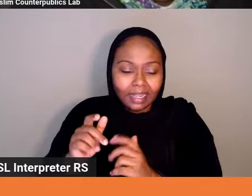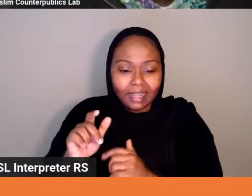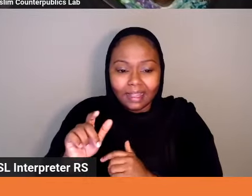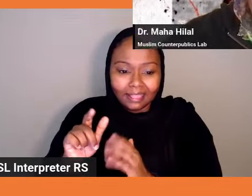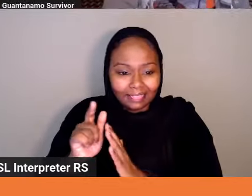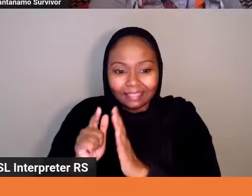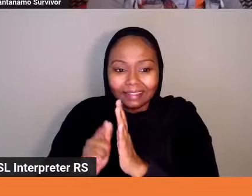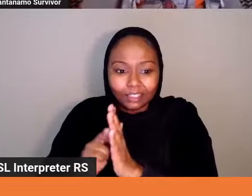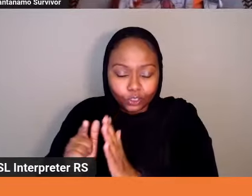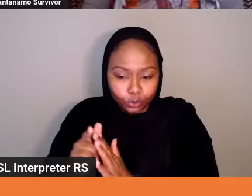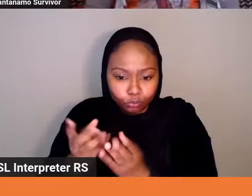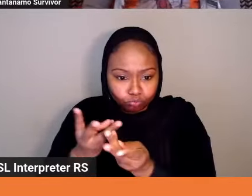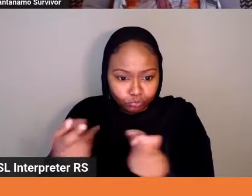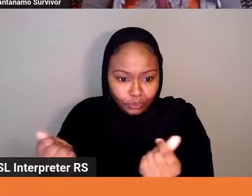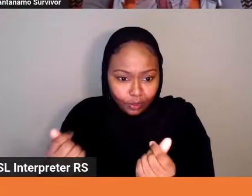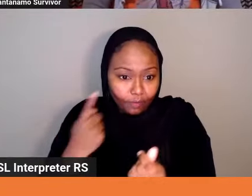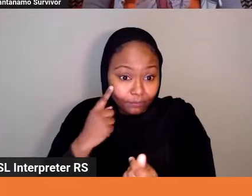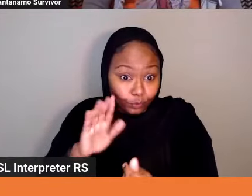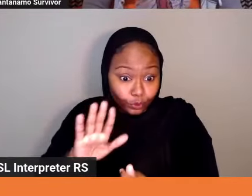case?